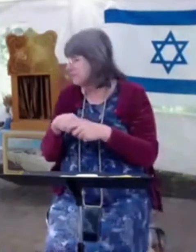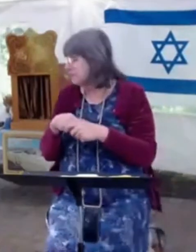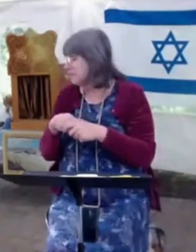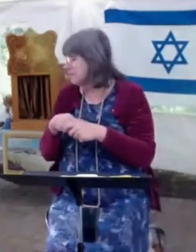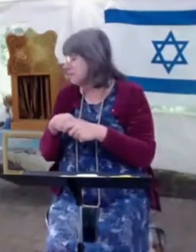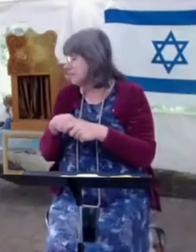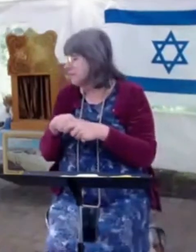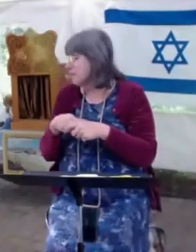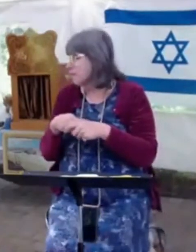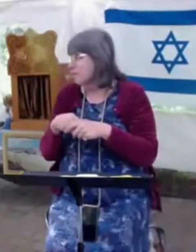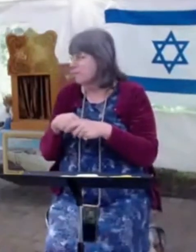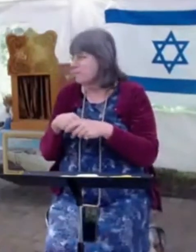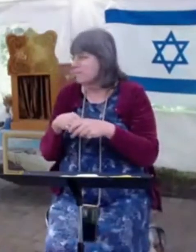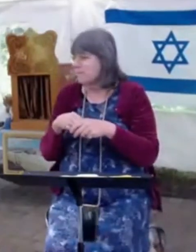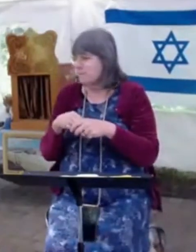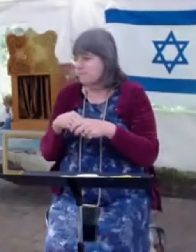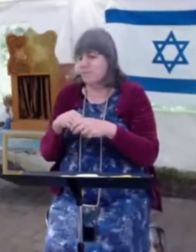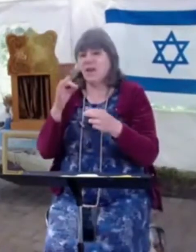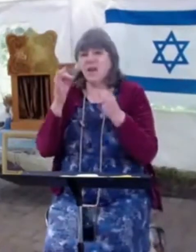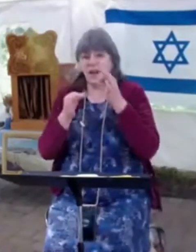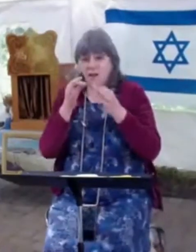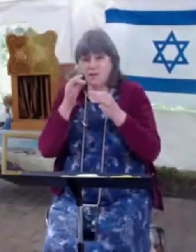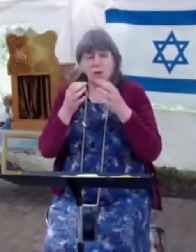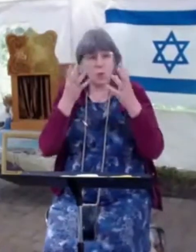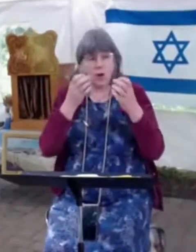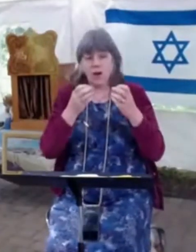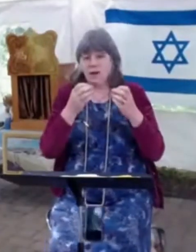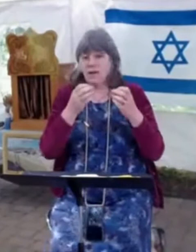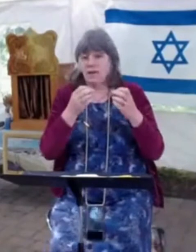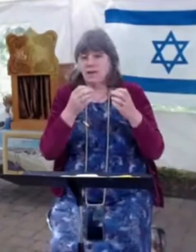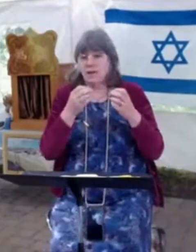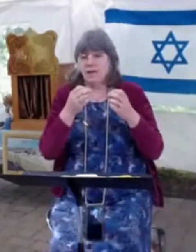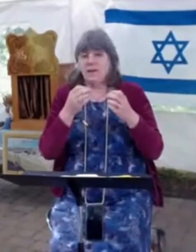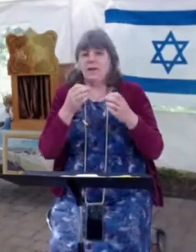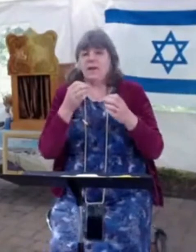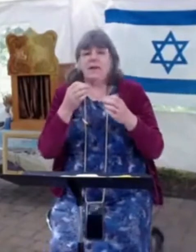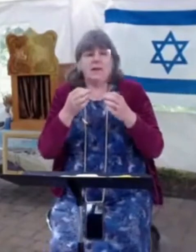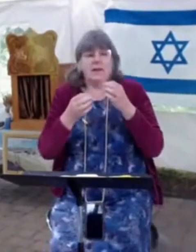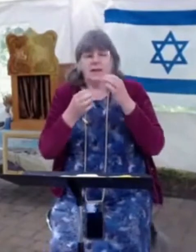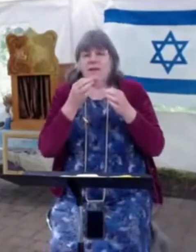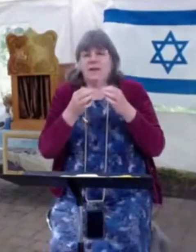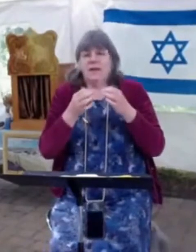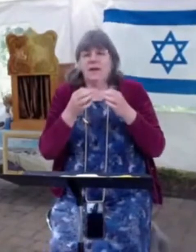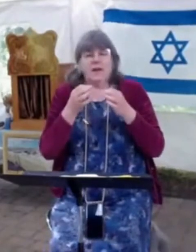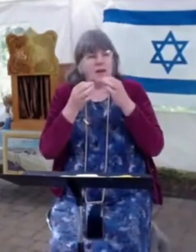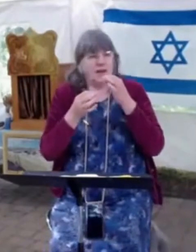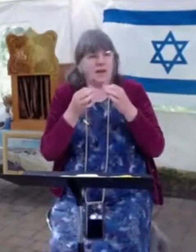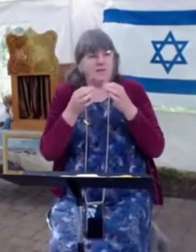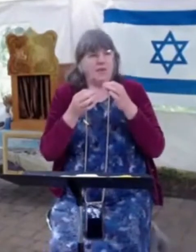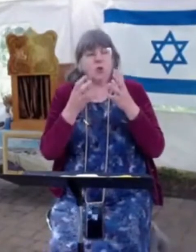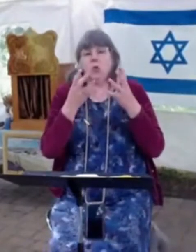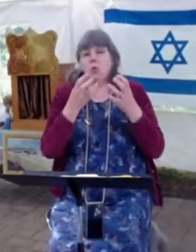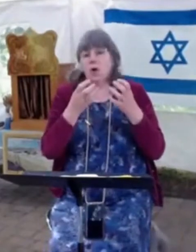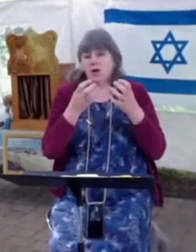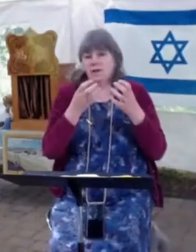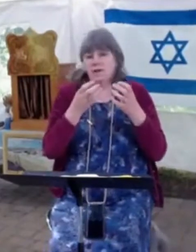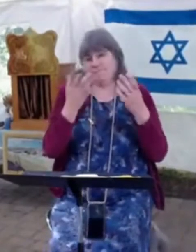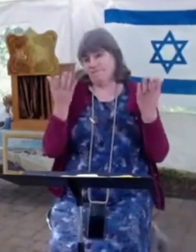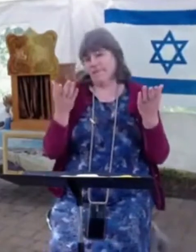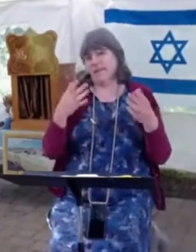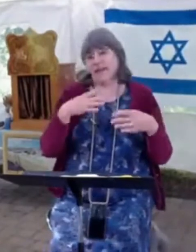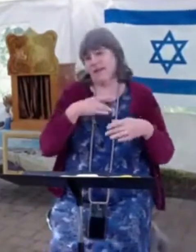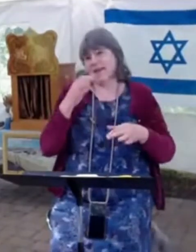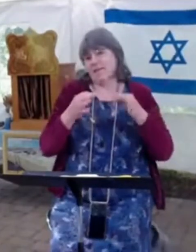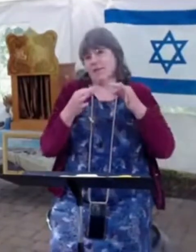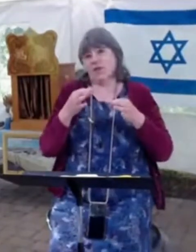day. So if we want to be somewhere, we've got to eat and consume that way. It doesn't come from